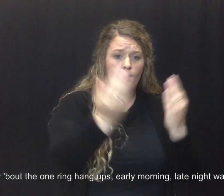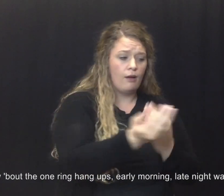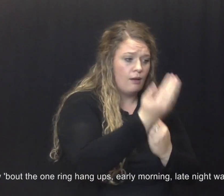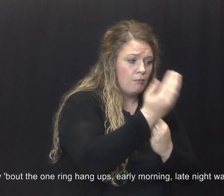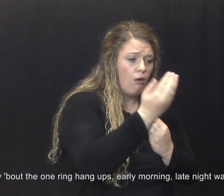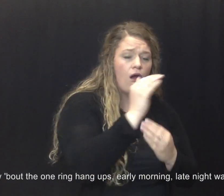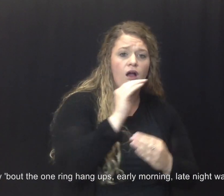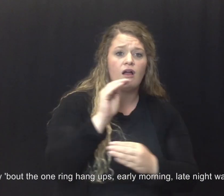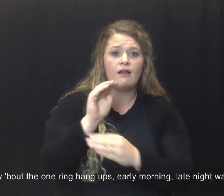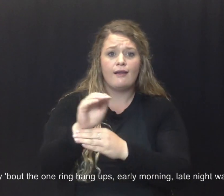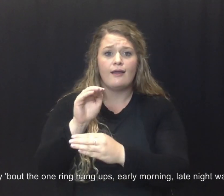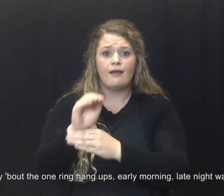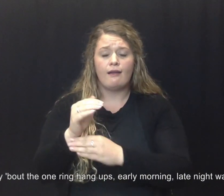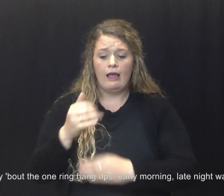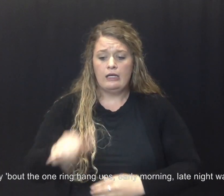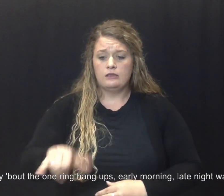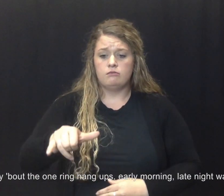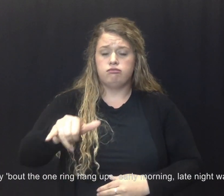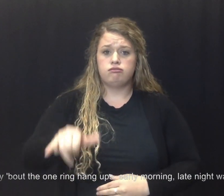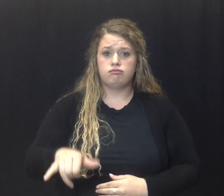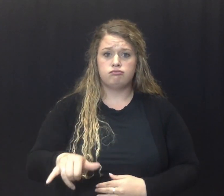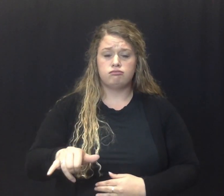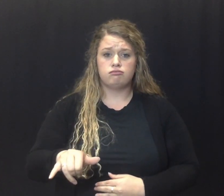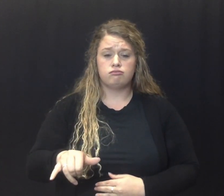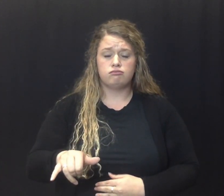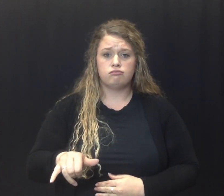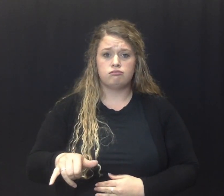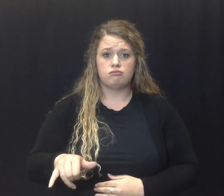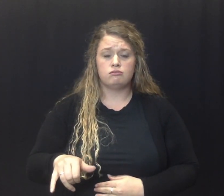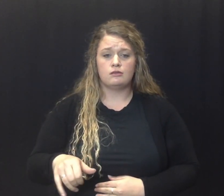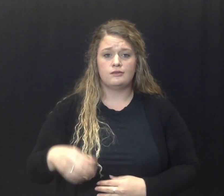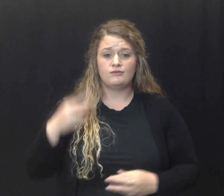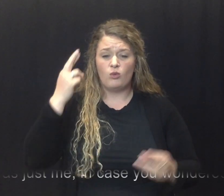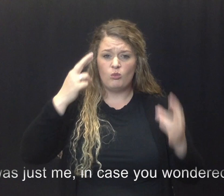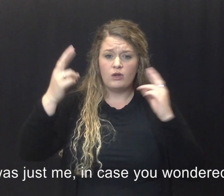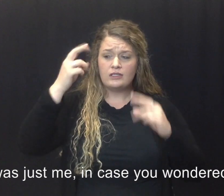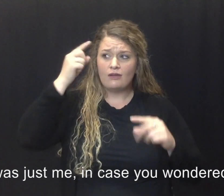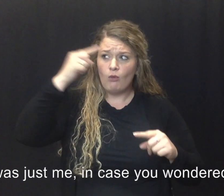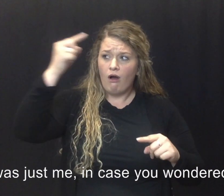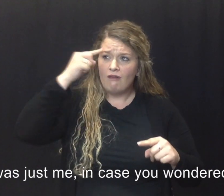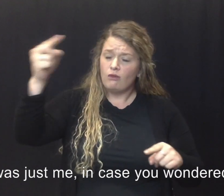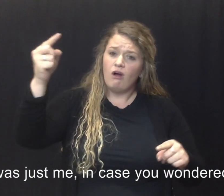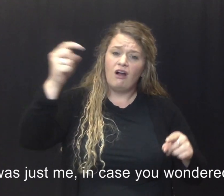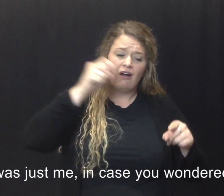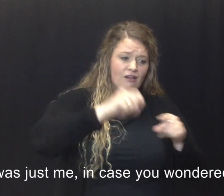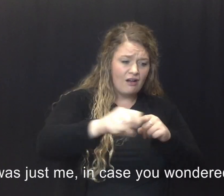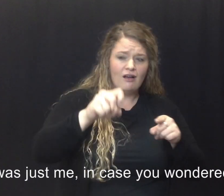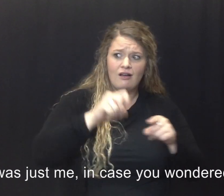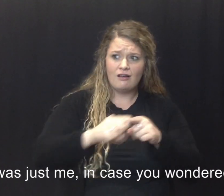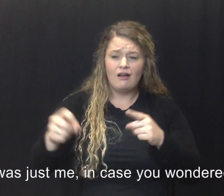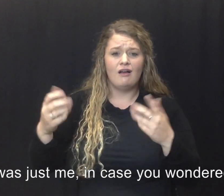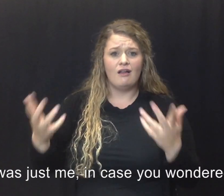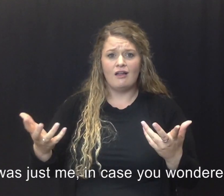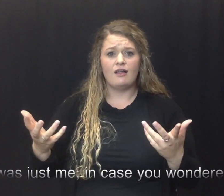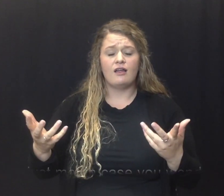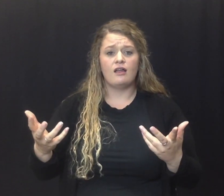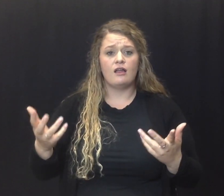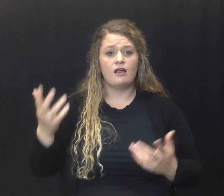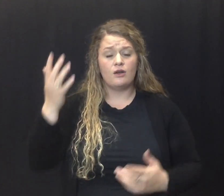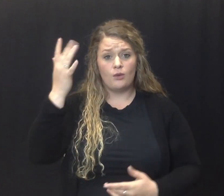hangups. Early morning, late night wake ups. It was just me. In case you